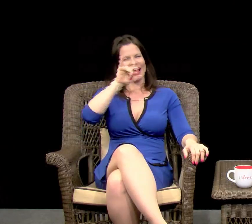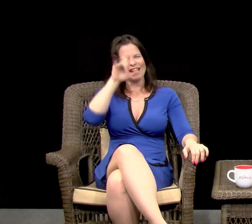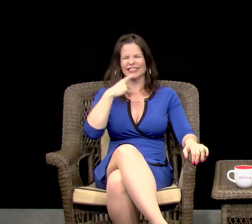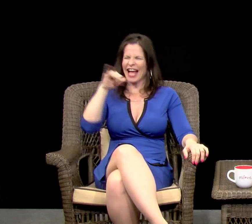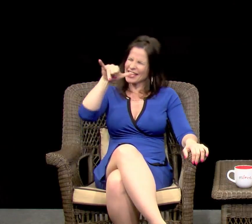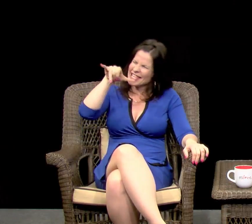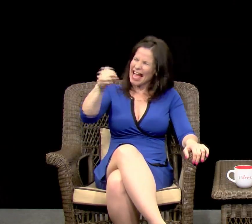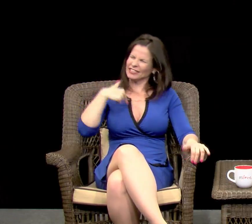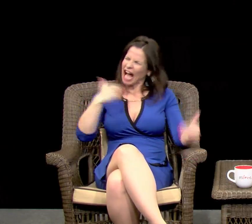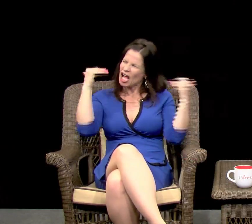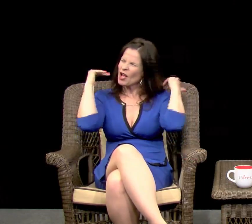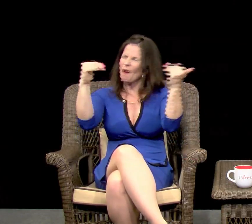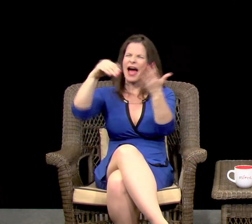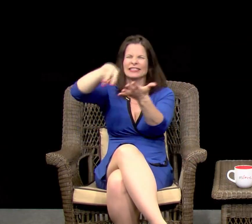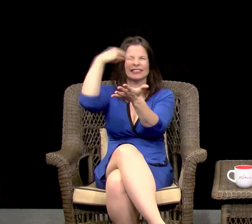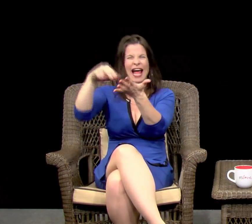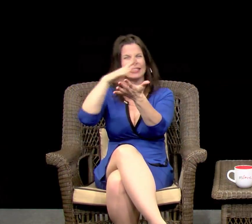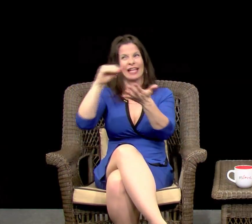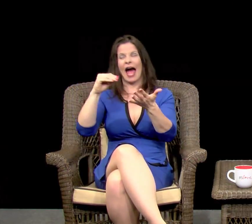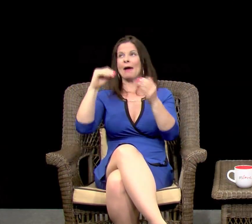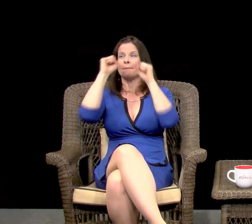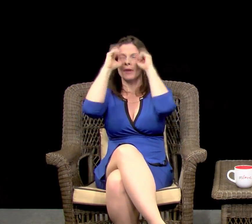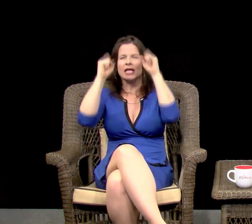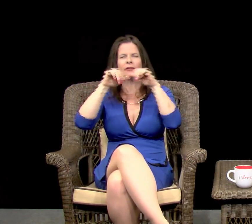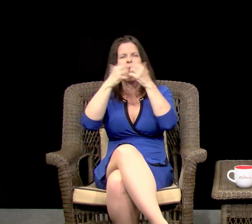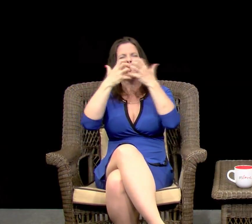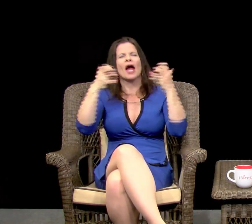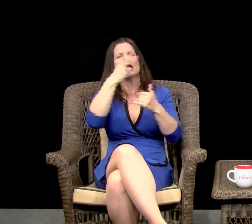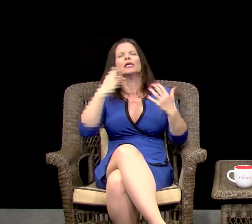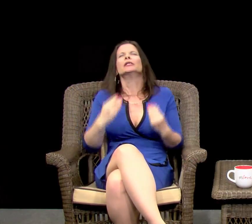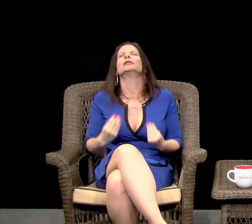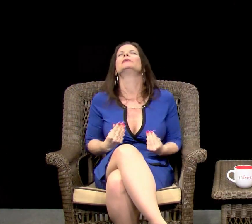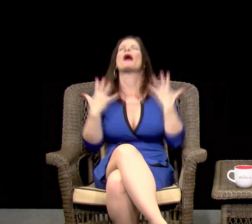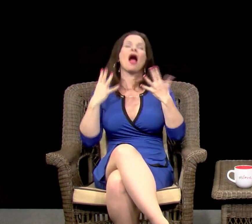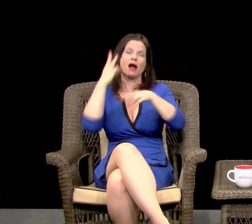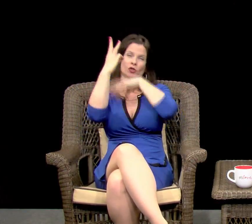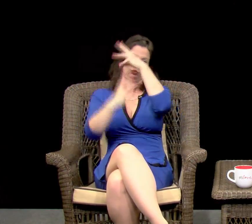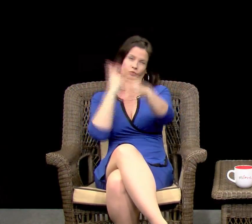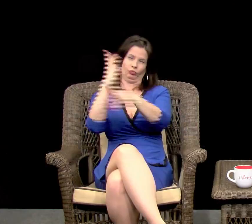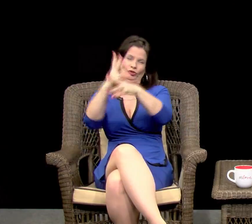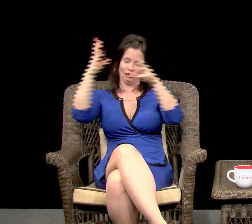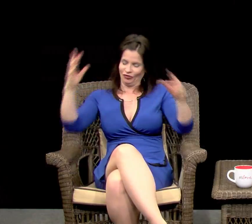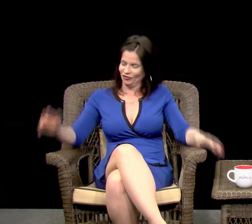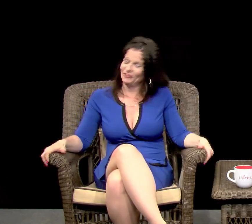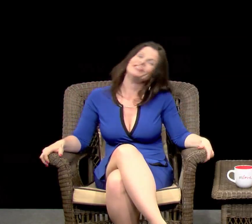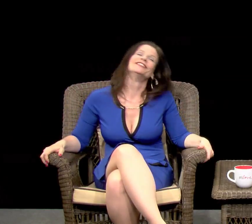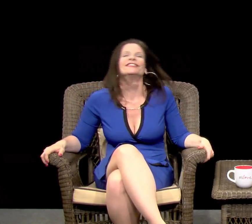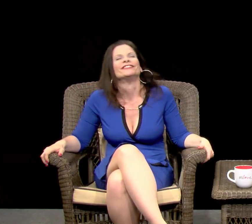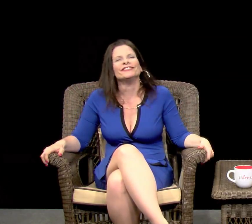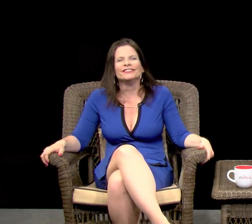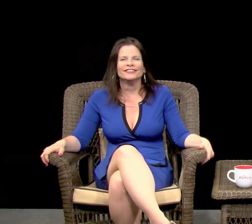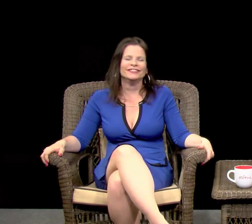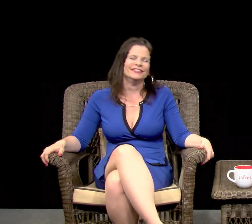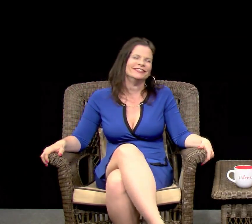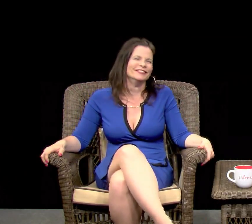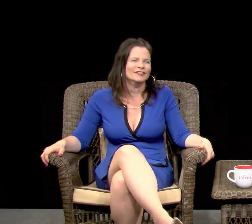Nyle. And I'm happy that Nyle decided to go ahead and dance with Peta. They are very inspirational to the entire